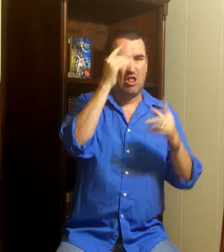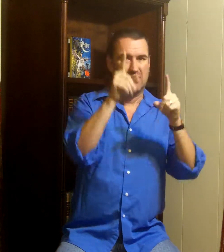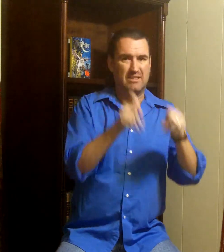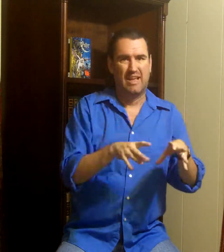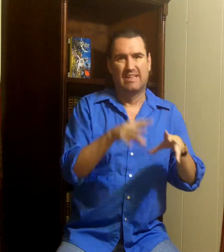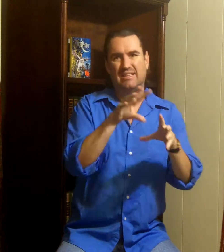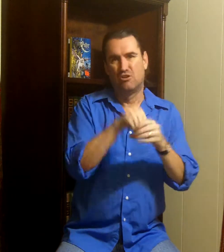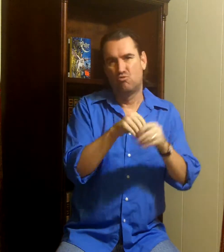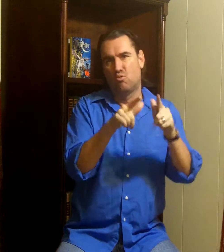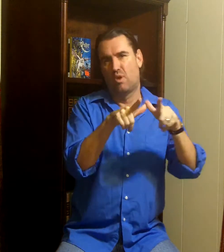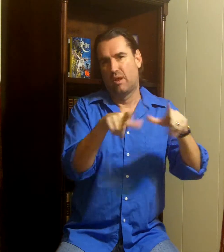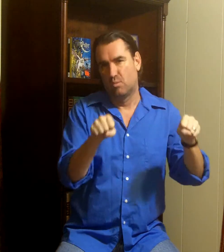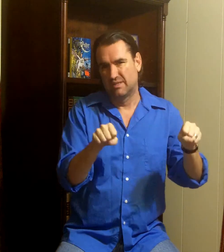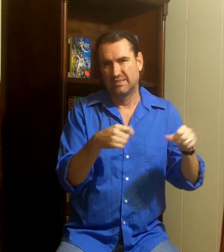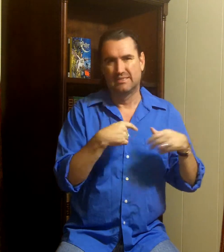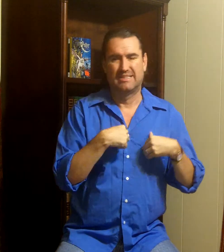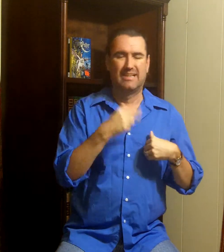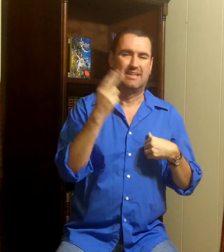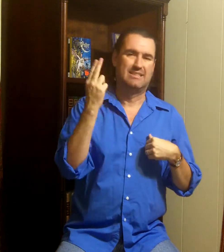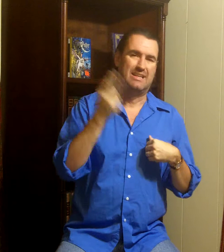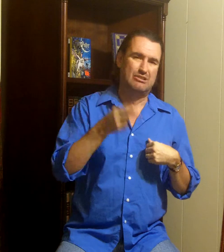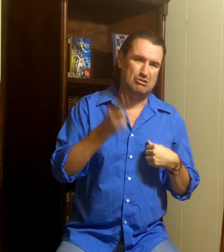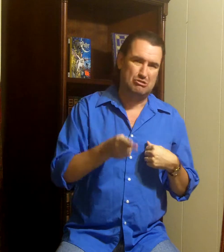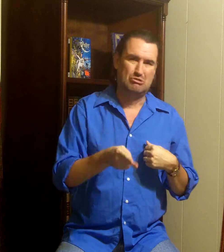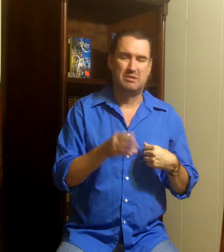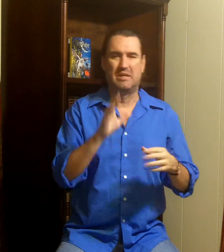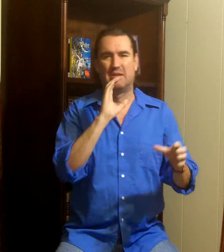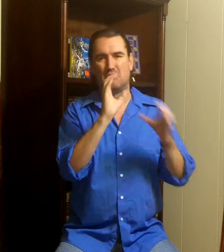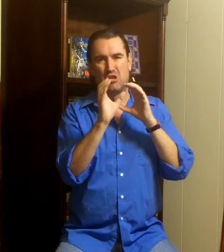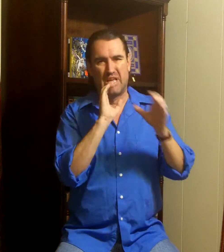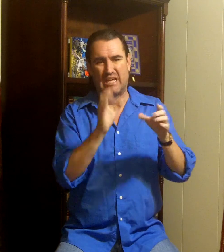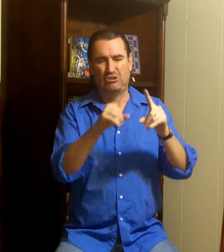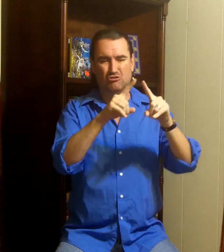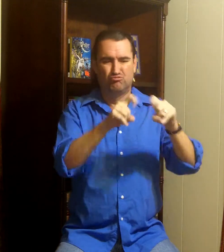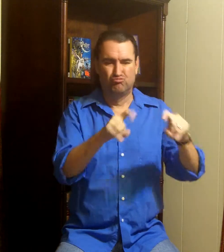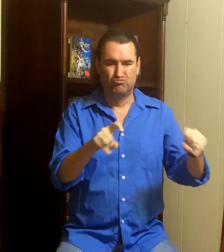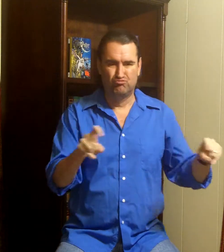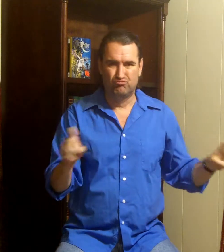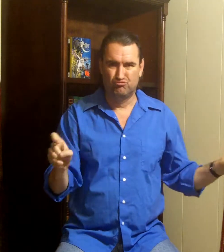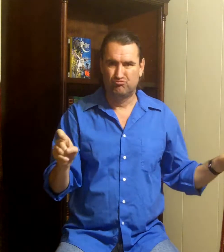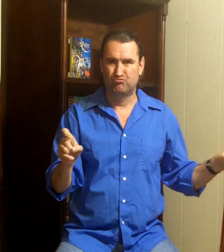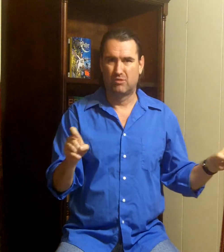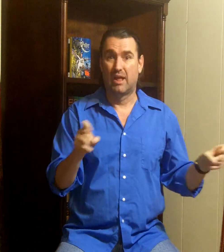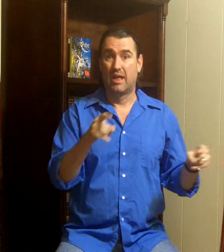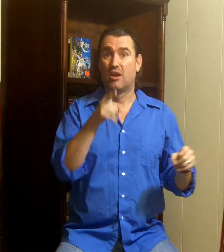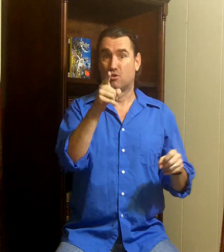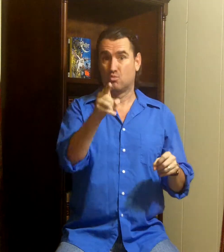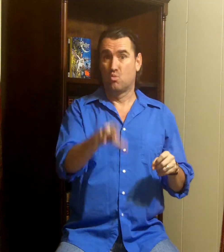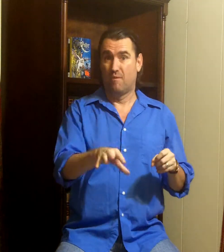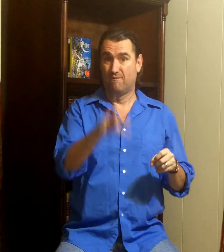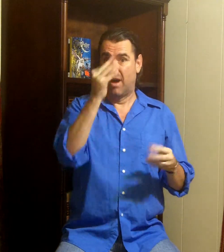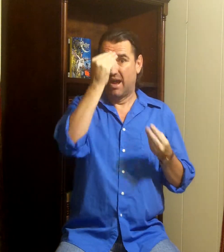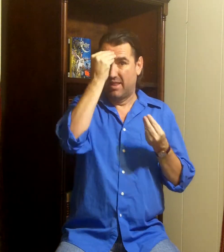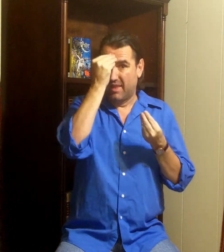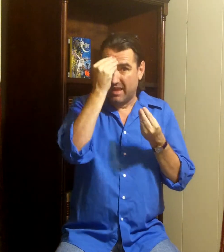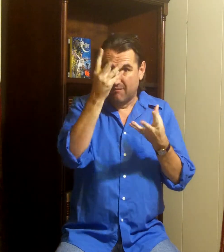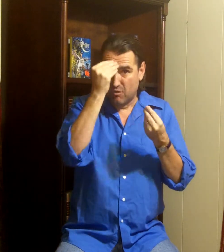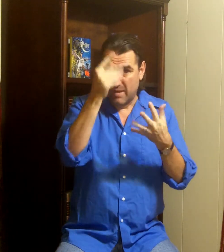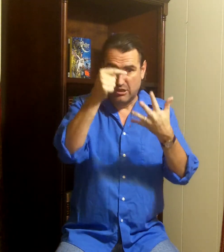profession, communication. You'll find all of those aspects that you'll be evaluated on probably within that document.